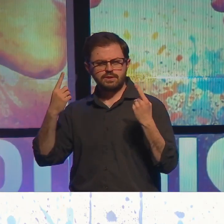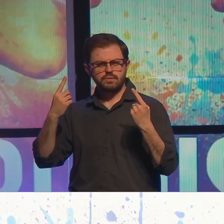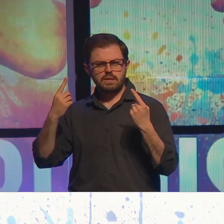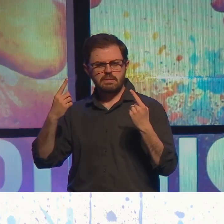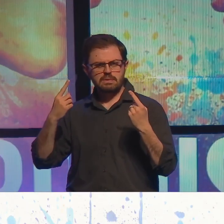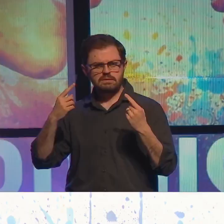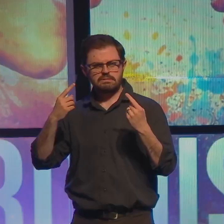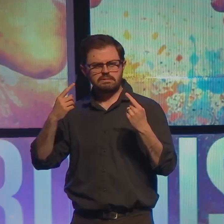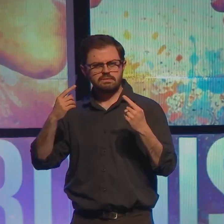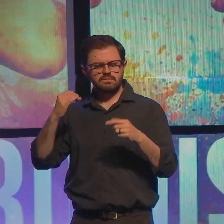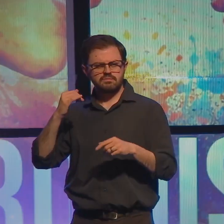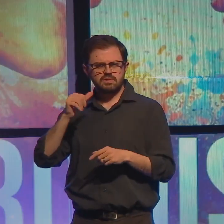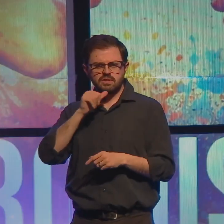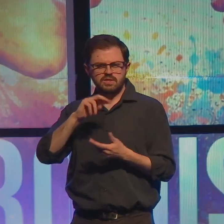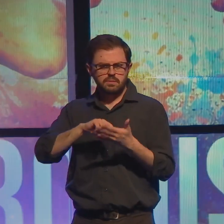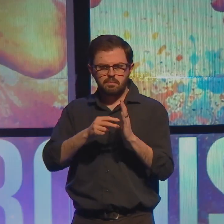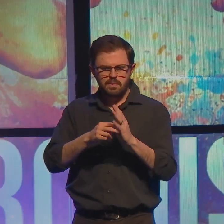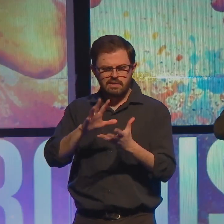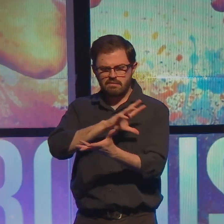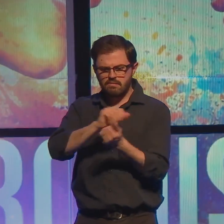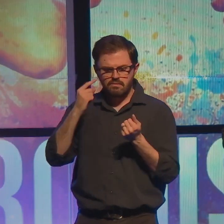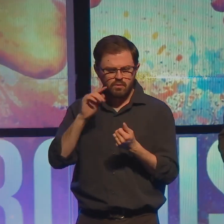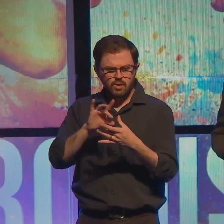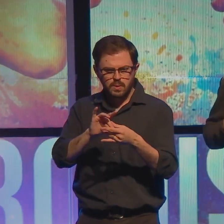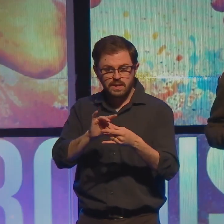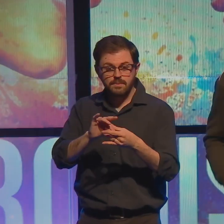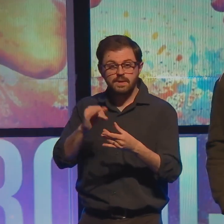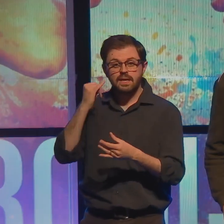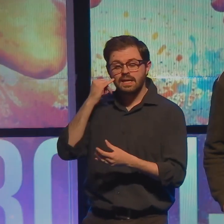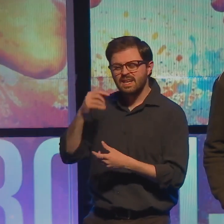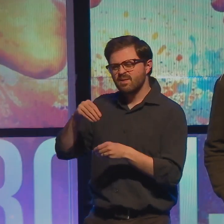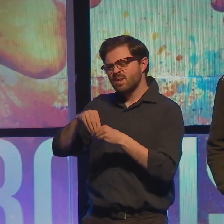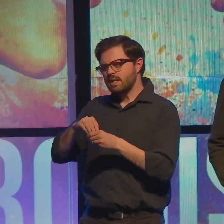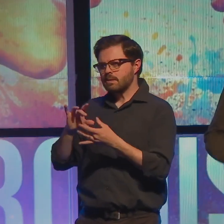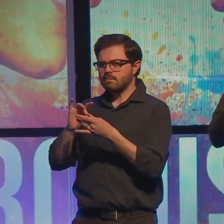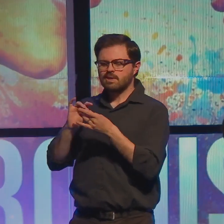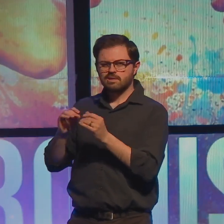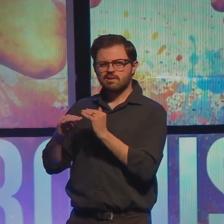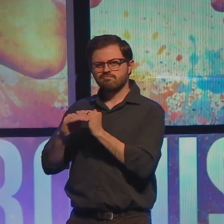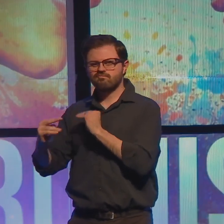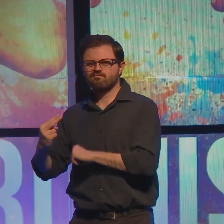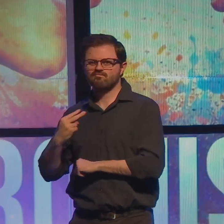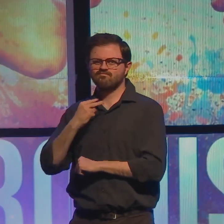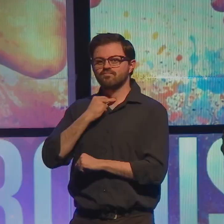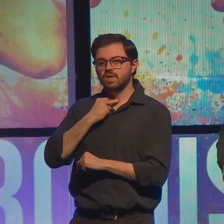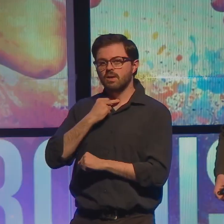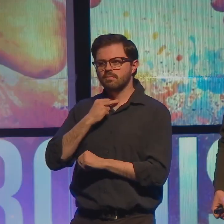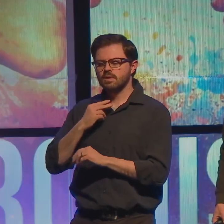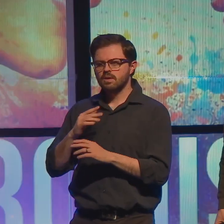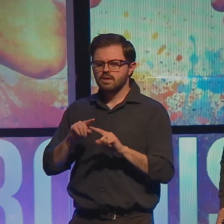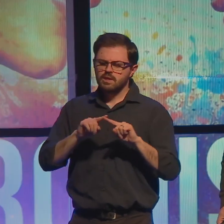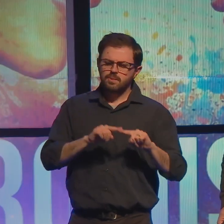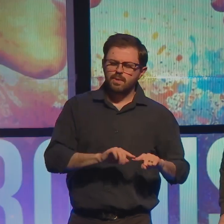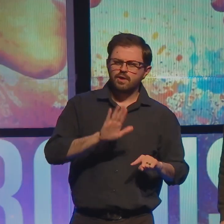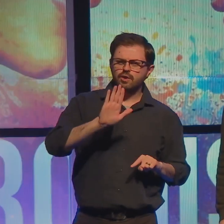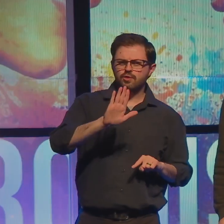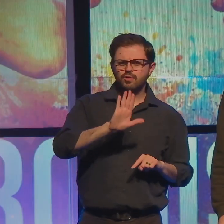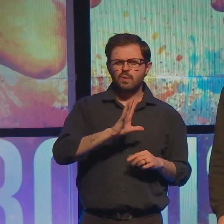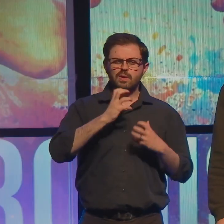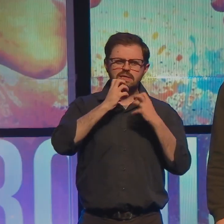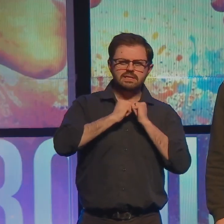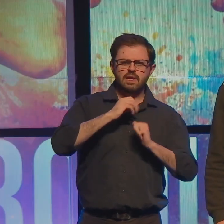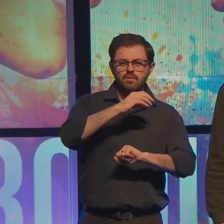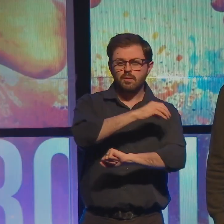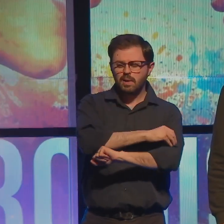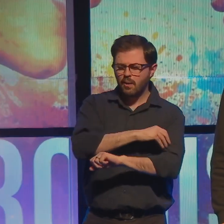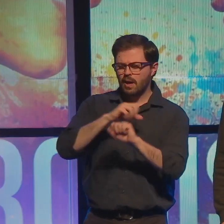relationship. If you're in a stagnant relationship, lean into your sacred power and say, I do have the power to get rid of old patterns. I do have the